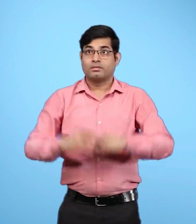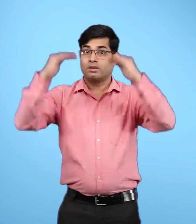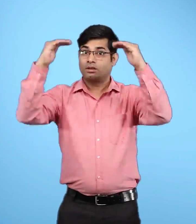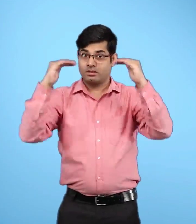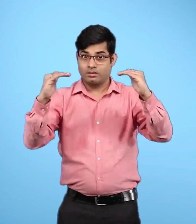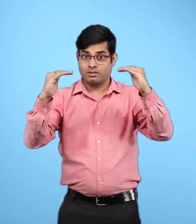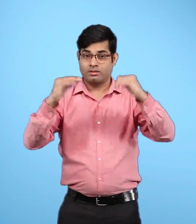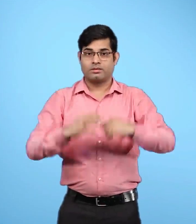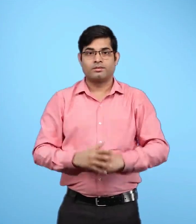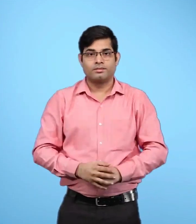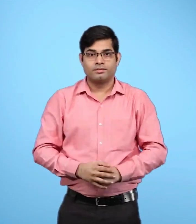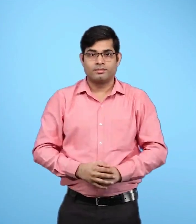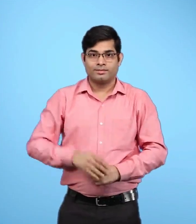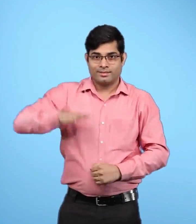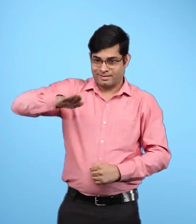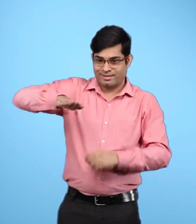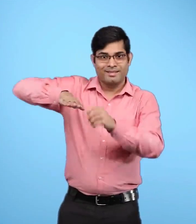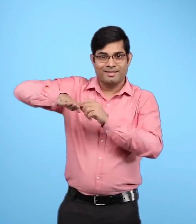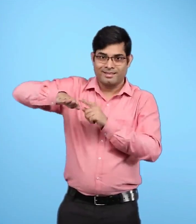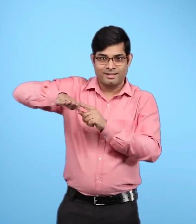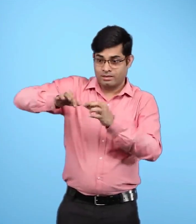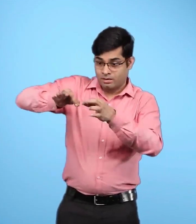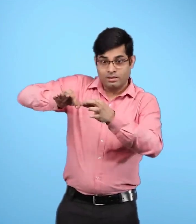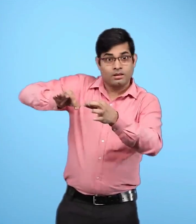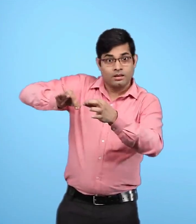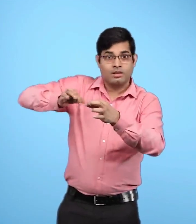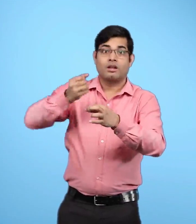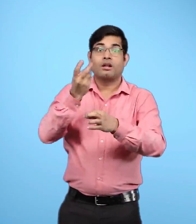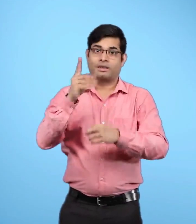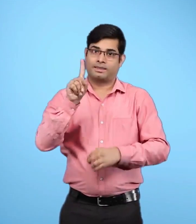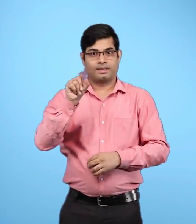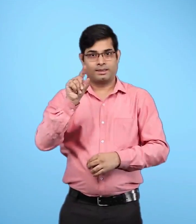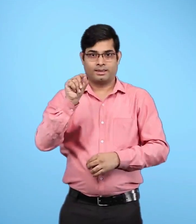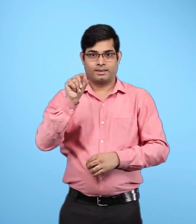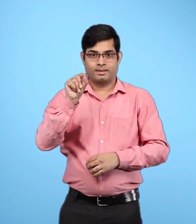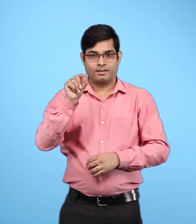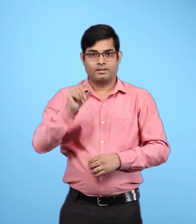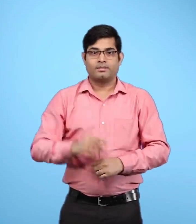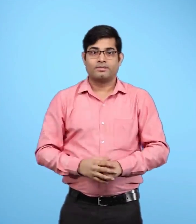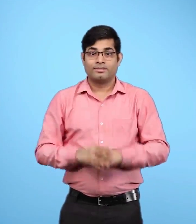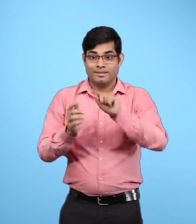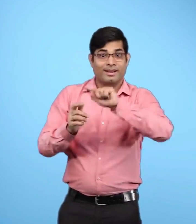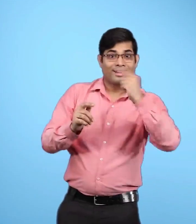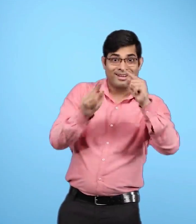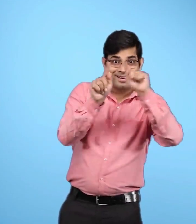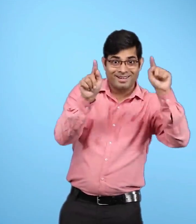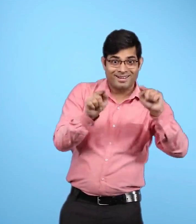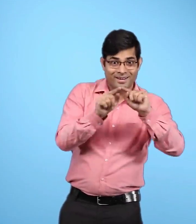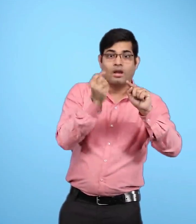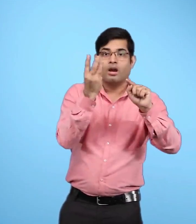Row 2. Column 1 has shoe size number 10. Column 2 has empty